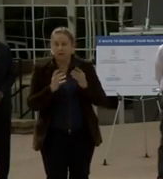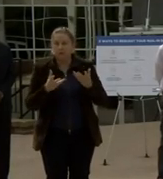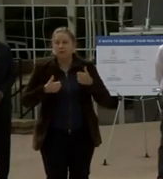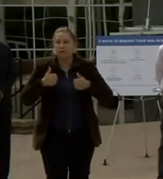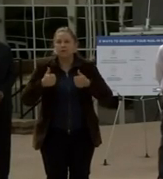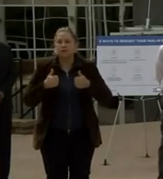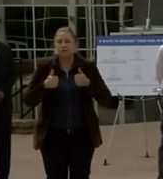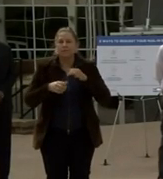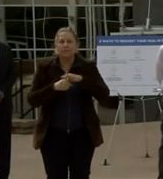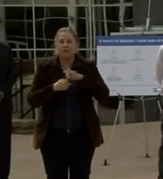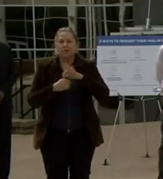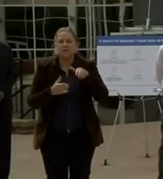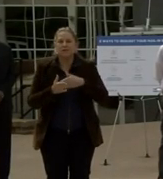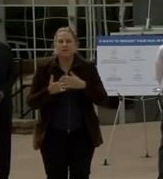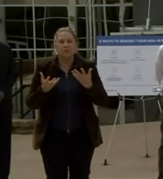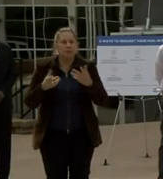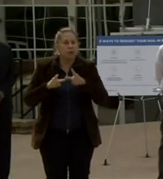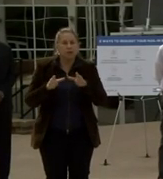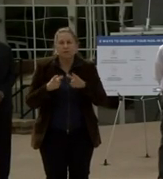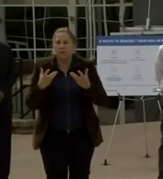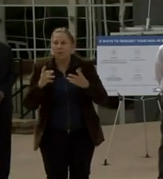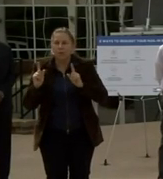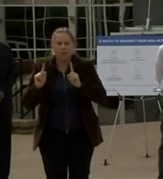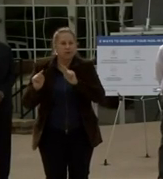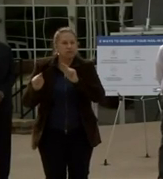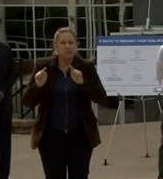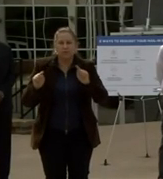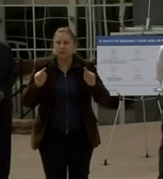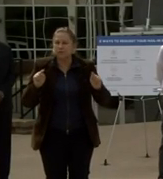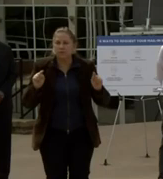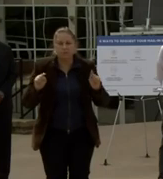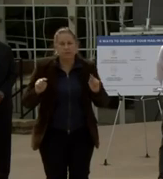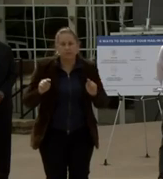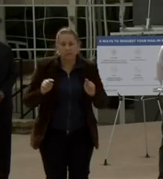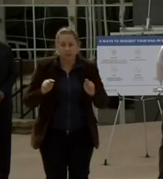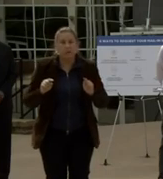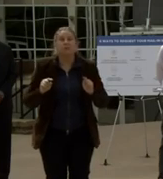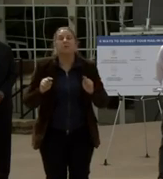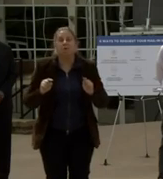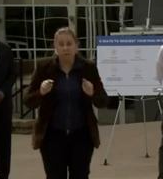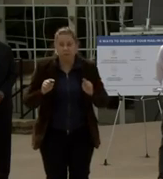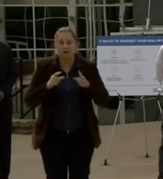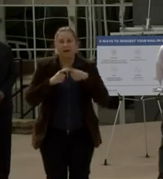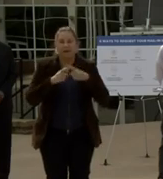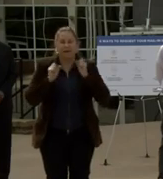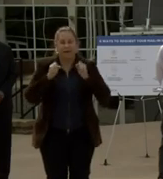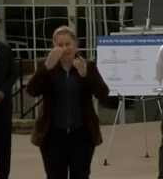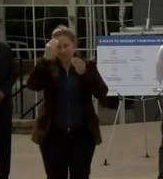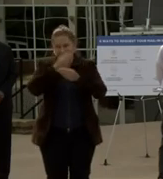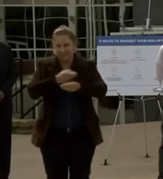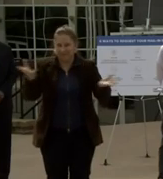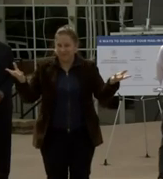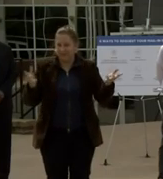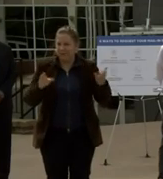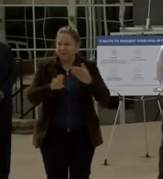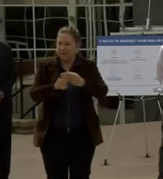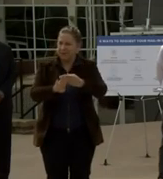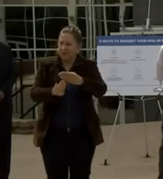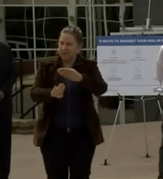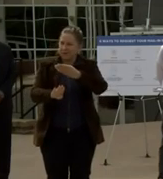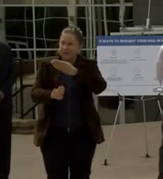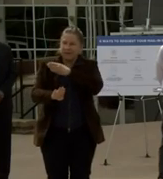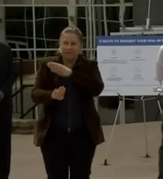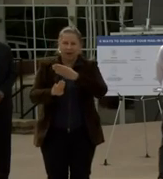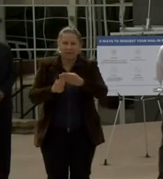make public notice of what those voting facilities are early. And I know they wanted to get this information out just as soon